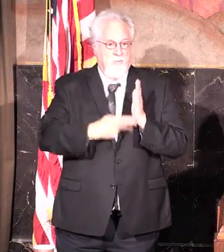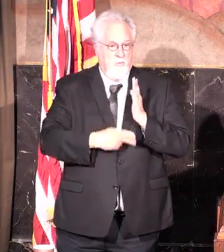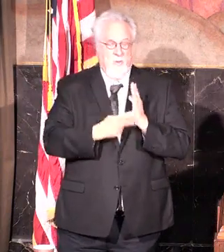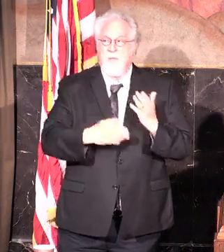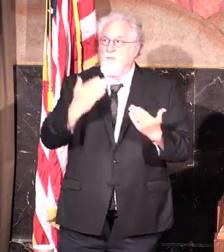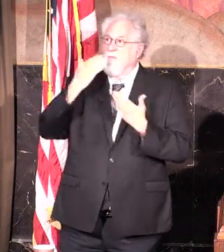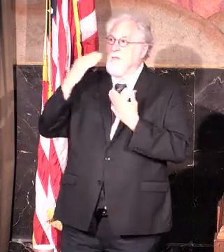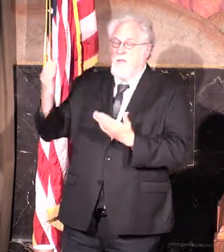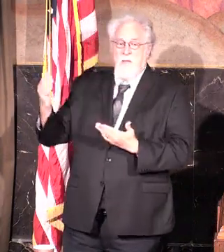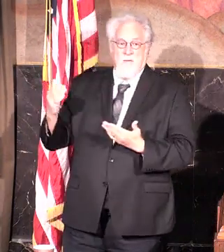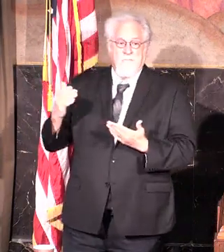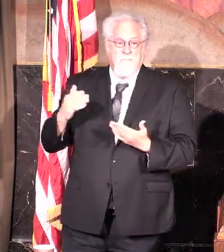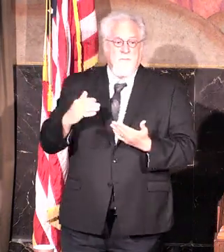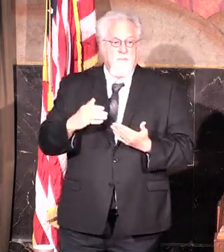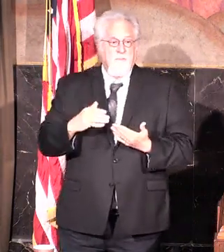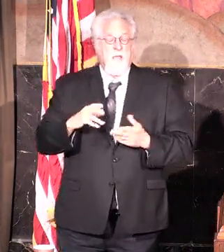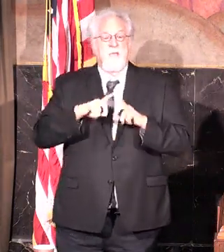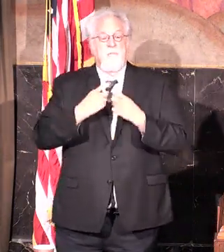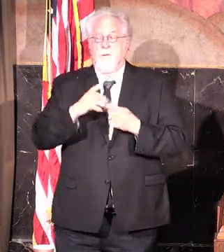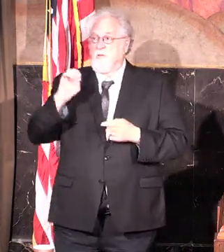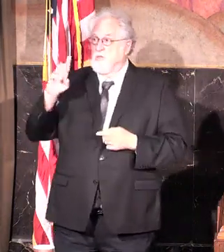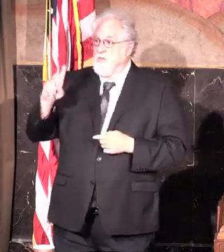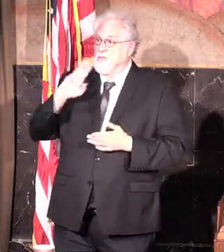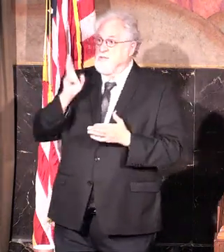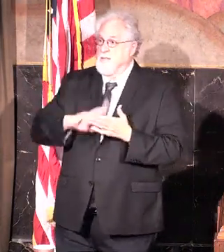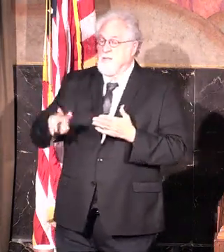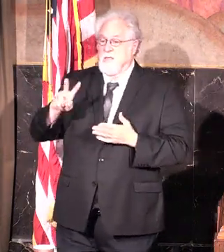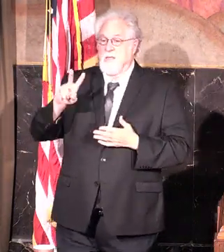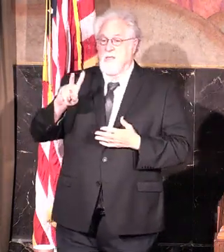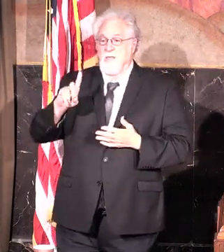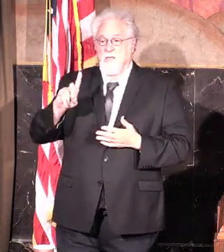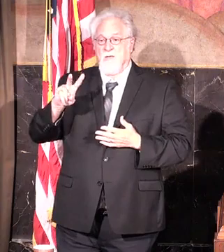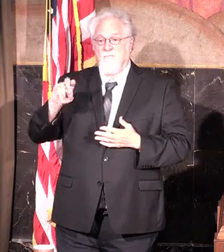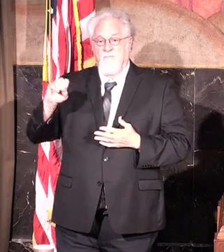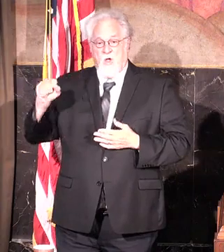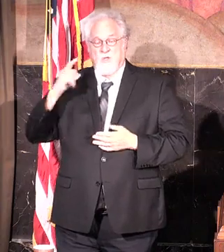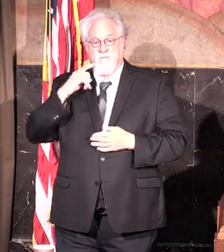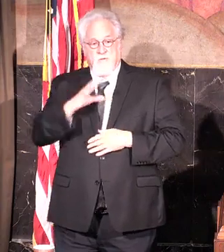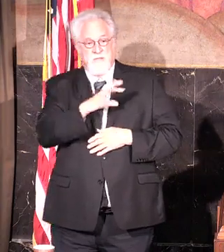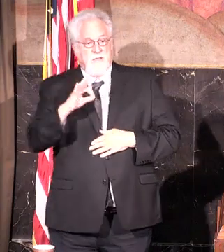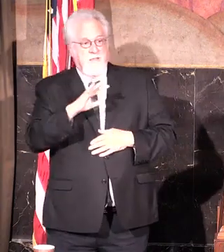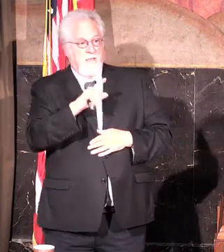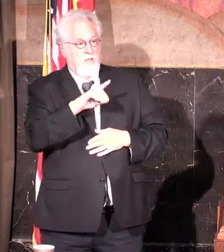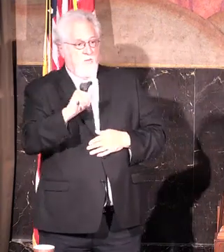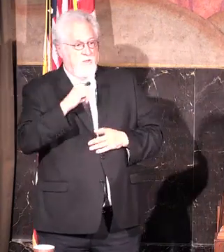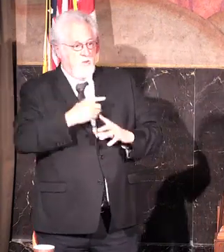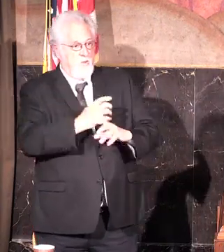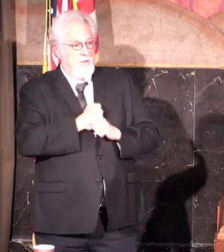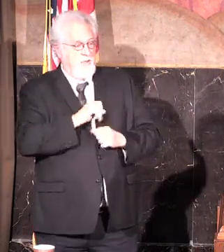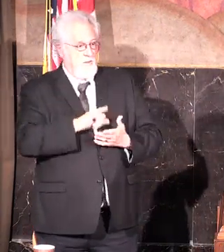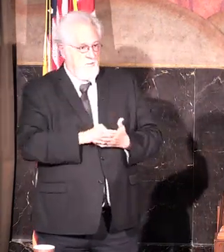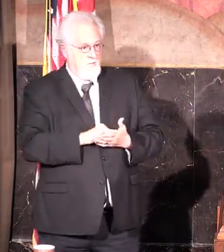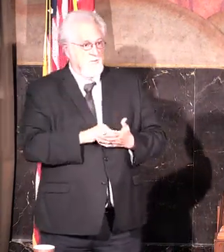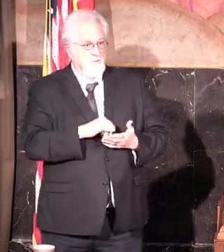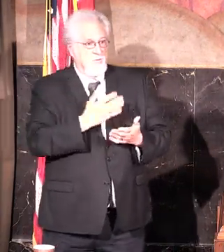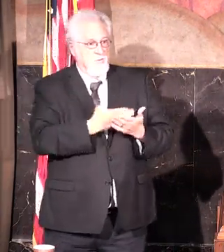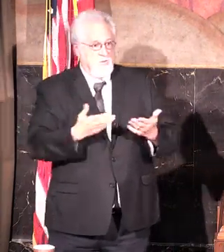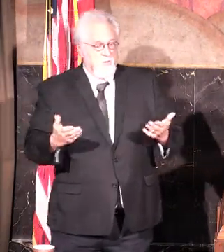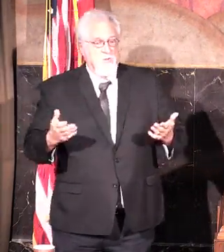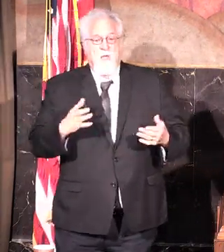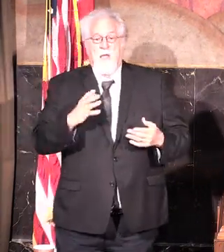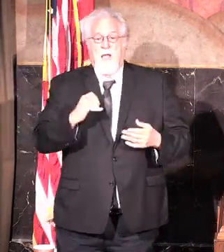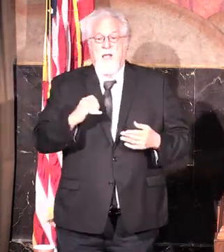thank Department of Education Secretary Betsy DeVos for selecting Louisiana to receive these valuable resources